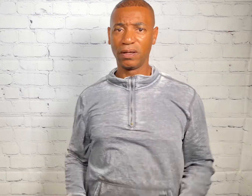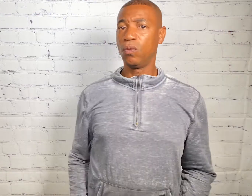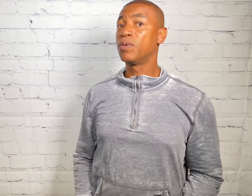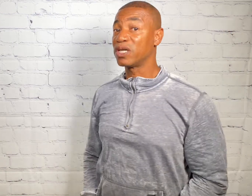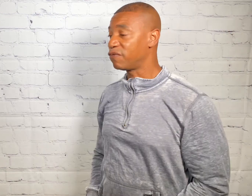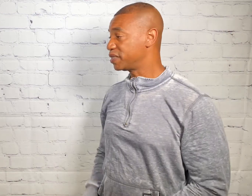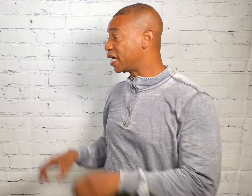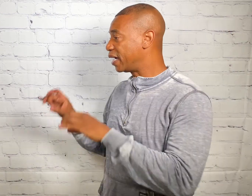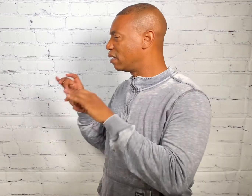One more time from the side.